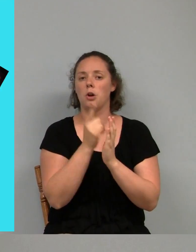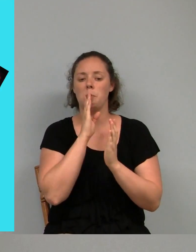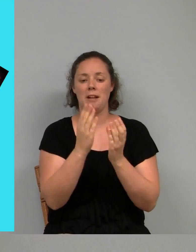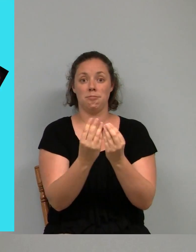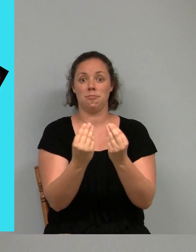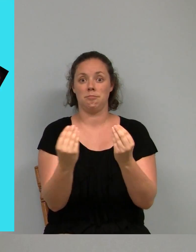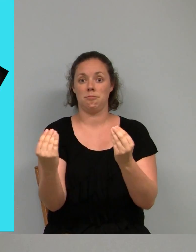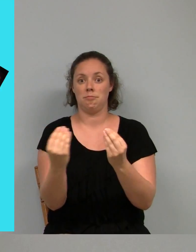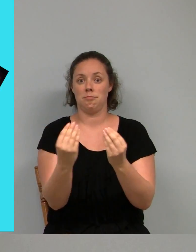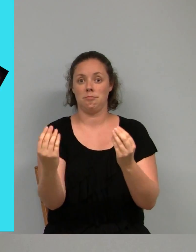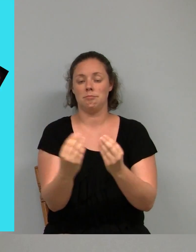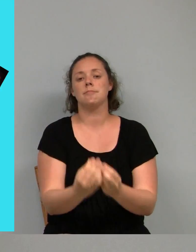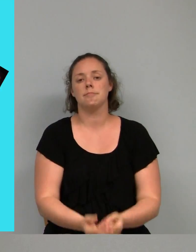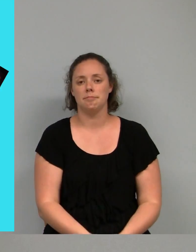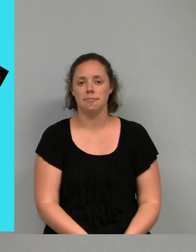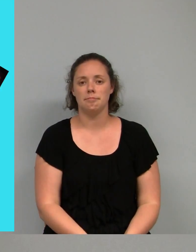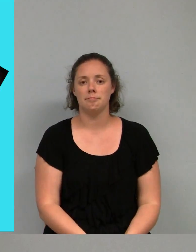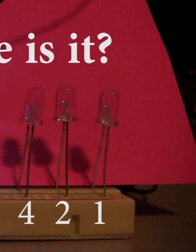in flashing lights.